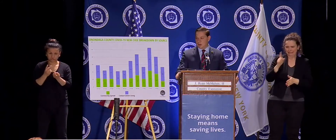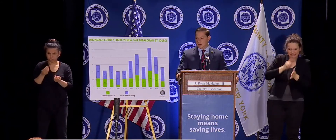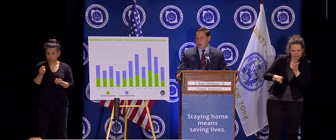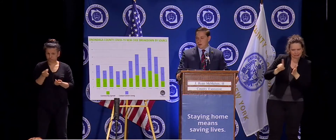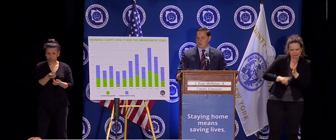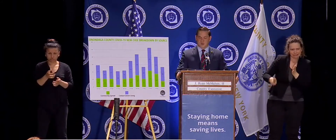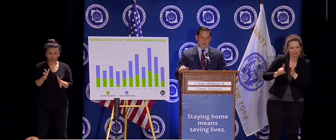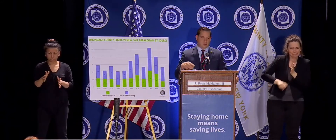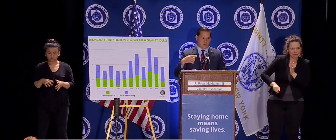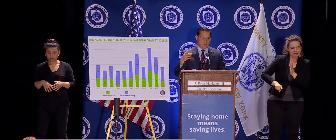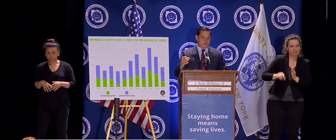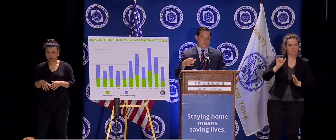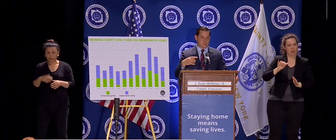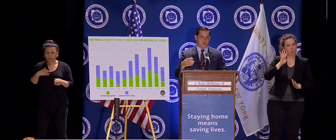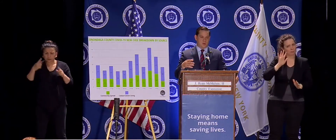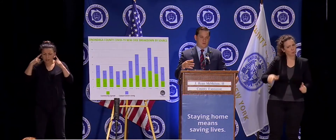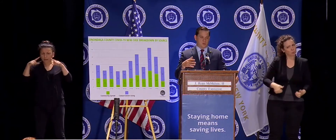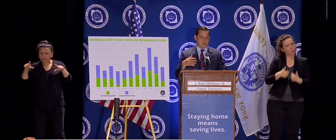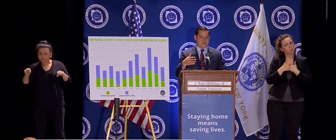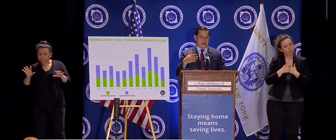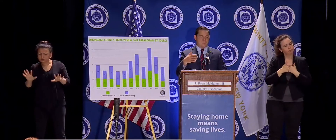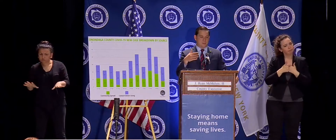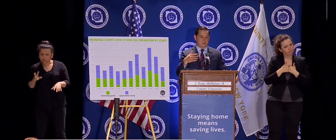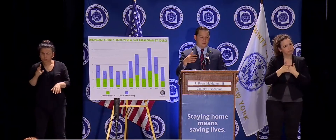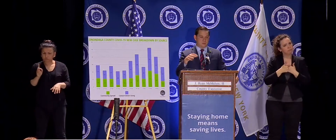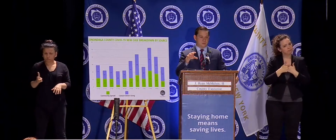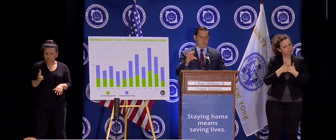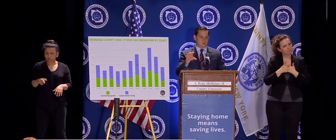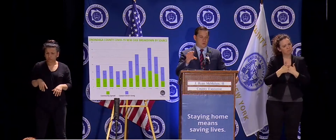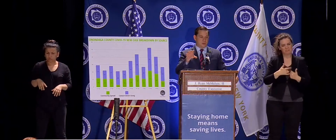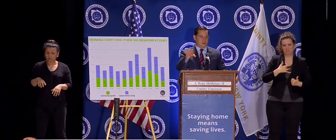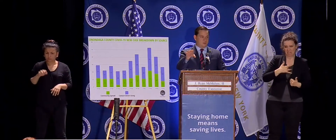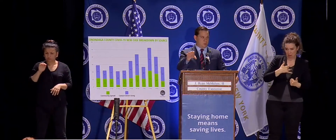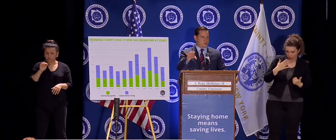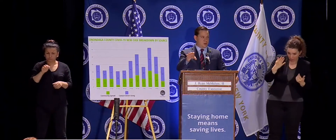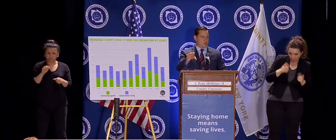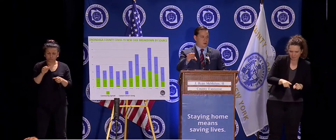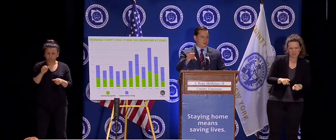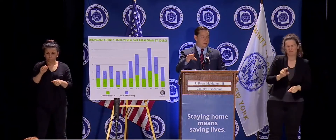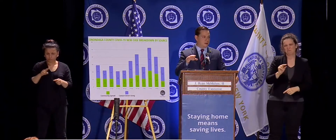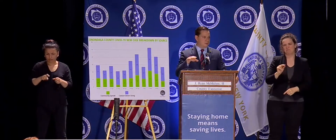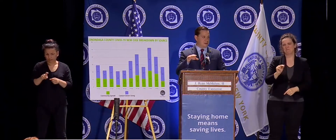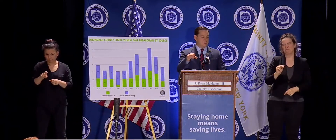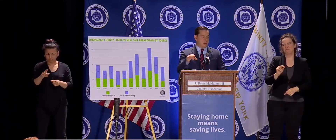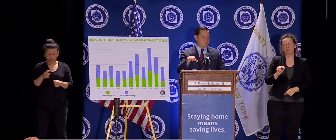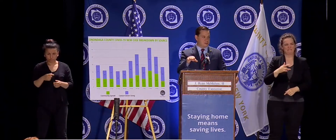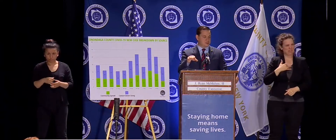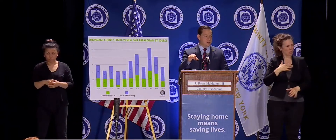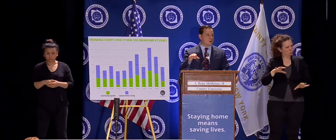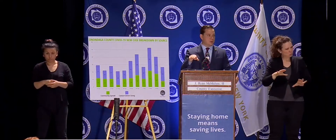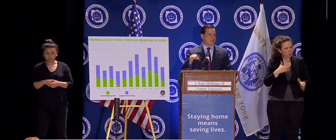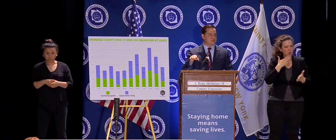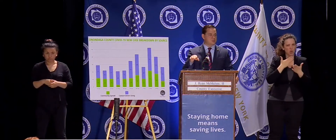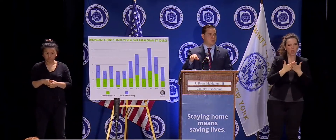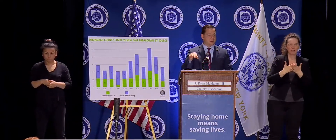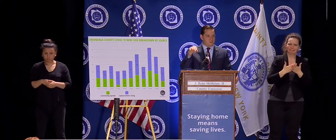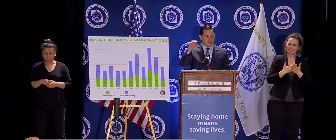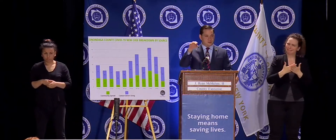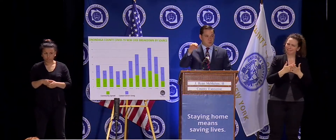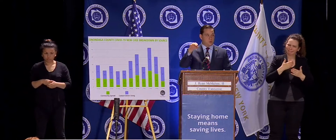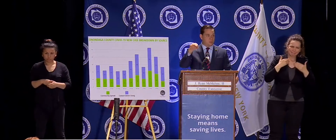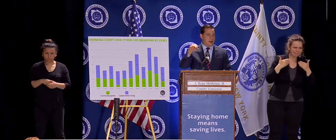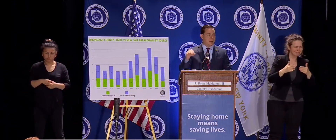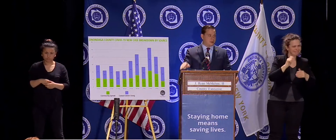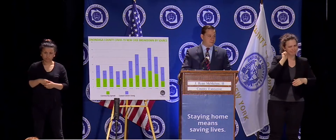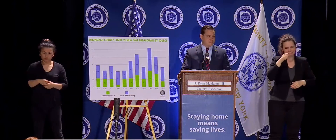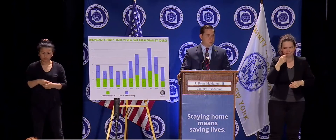wood. But certainly we anticipate whatever we stop going into restart, whatever that 7-day average is, we anticipate that for